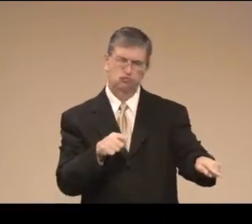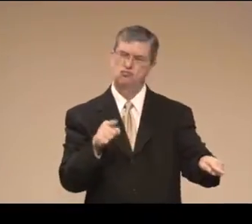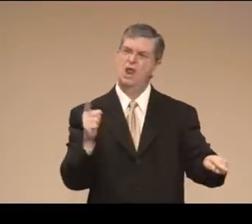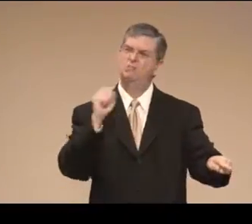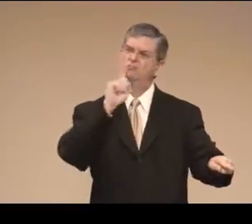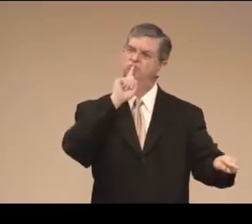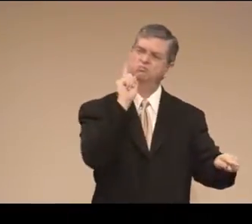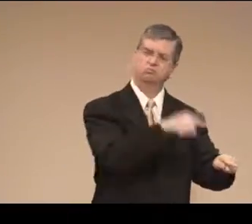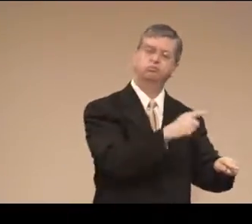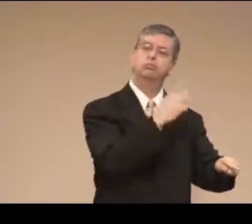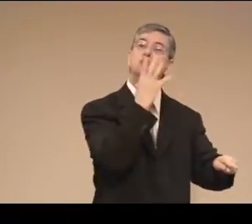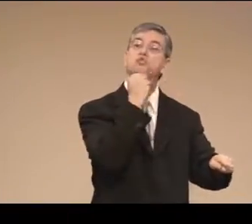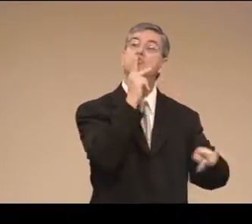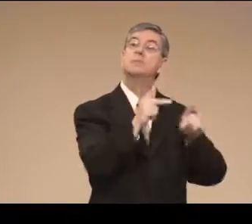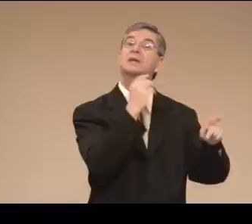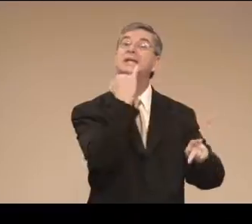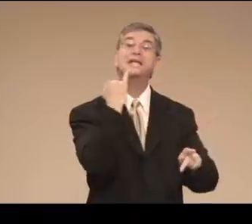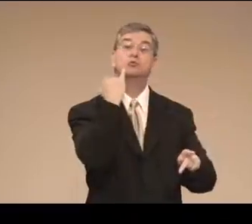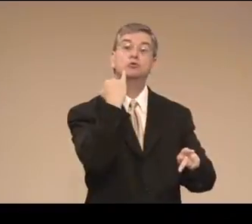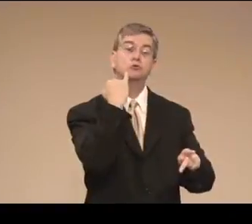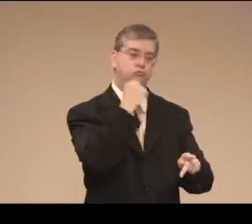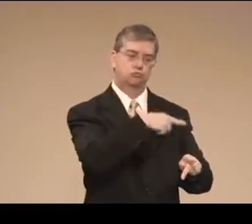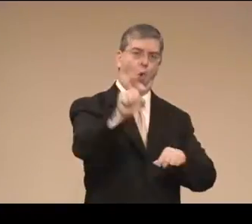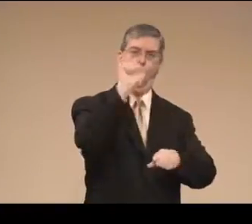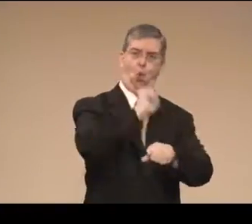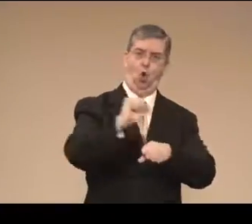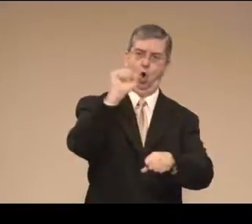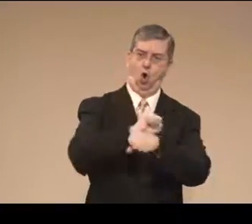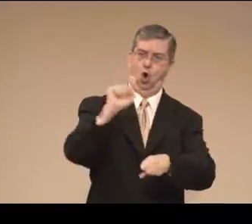a lot of product for the Israelites to eat.